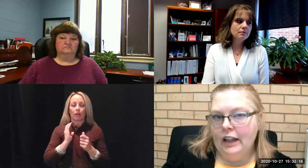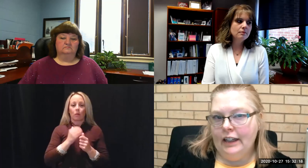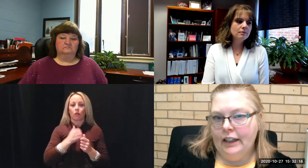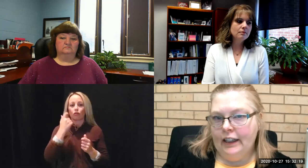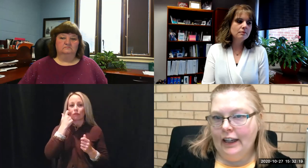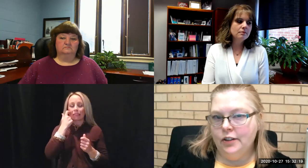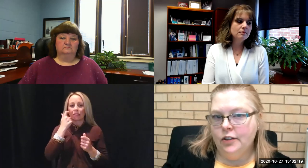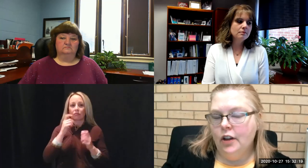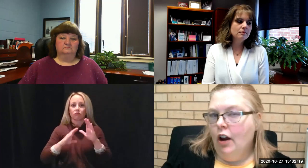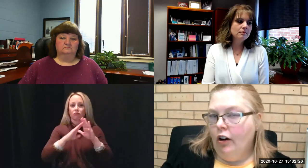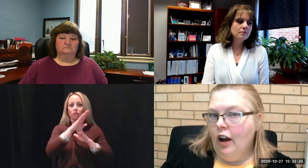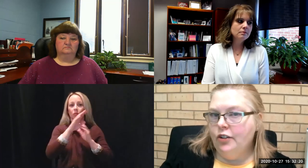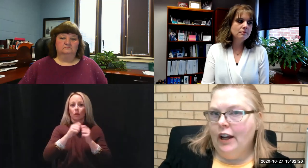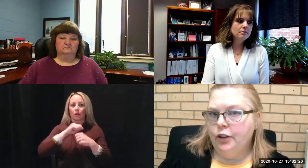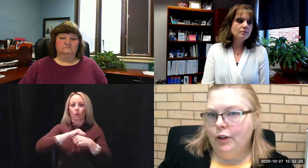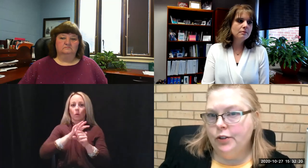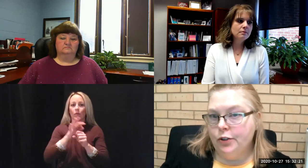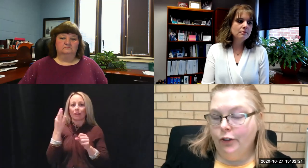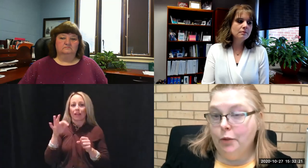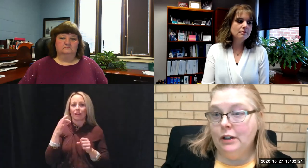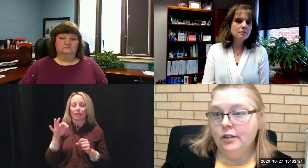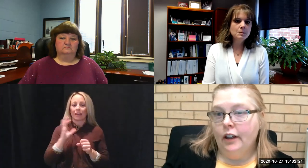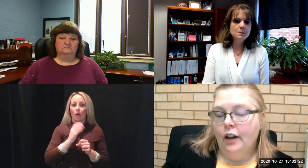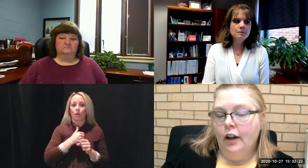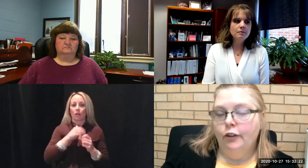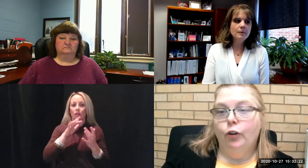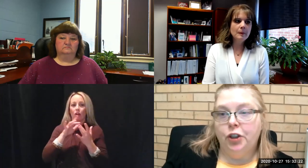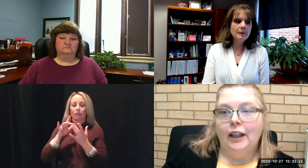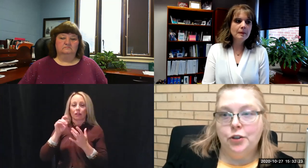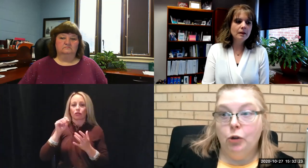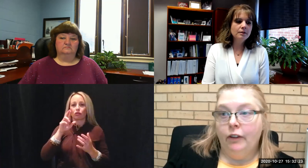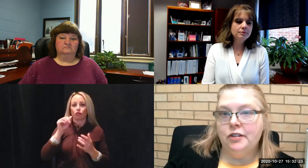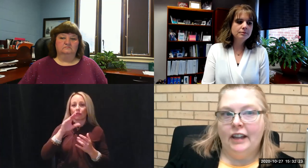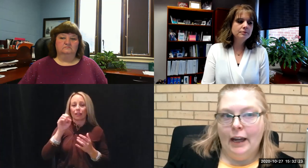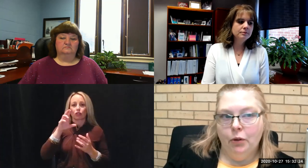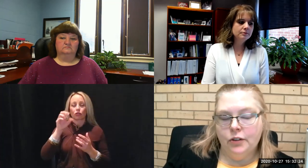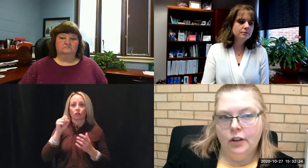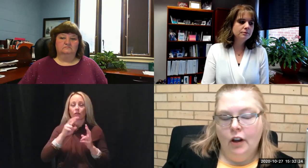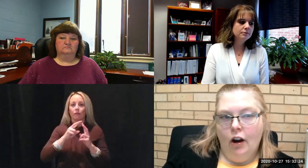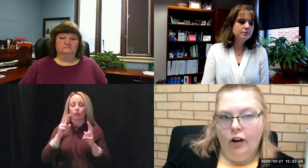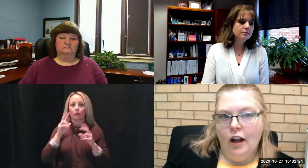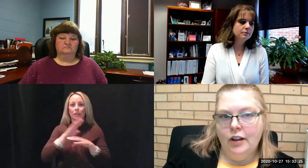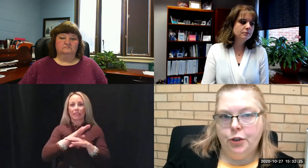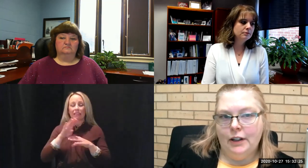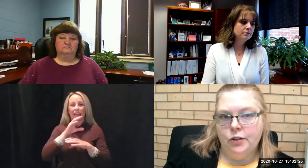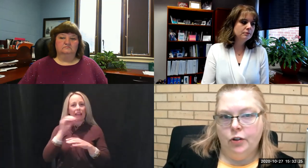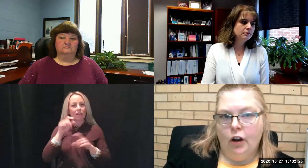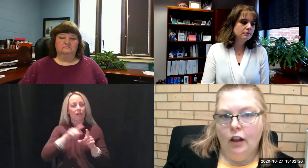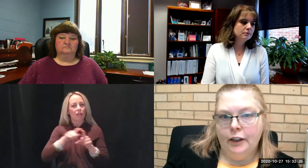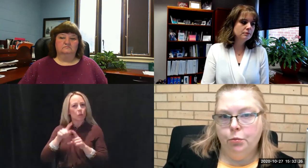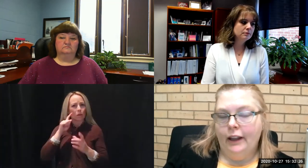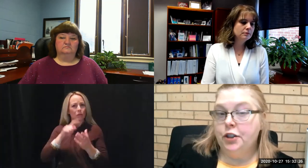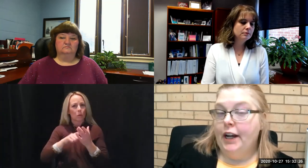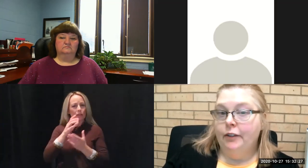of COVID-19 cases, our contact tracers are very busy. Unfortunately, so are the scammers. Our contact tracers